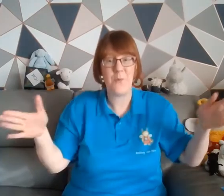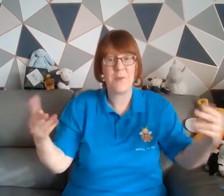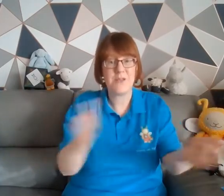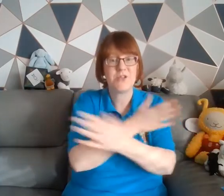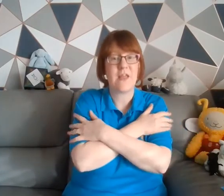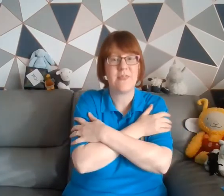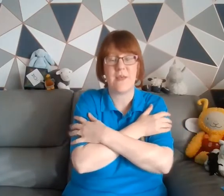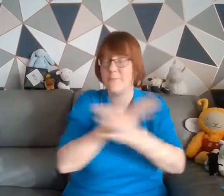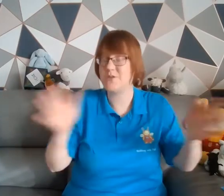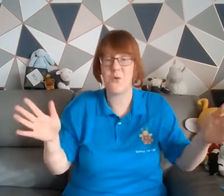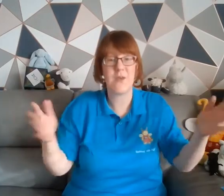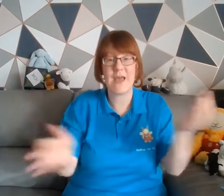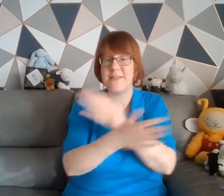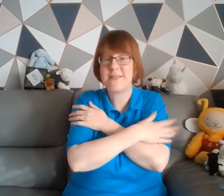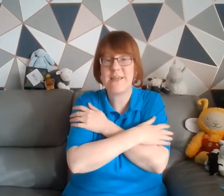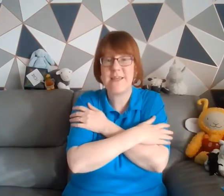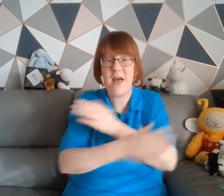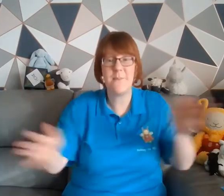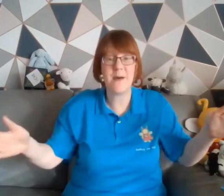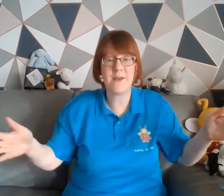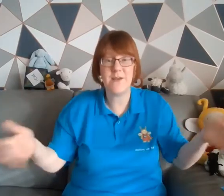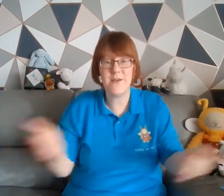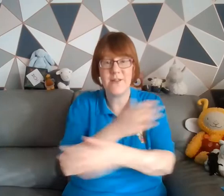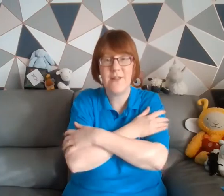Open, shut them, don't get in a muddle.